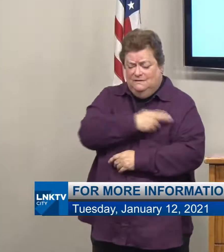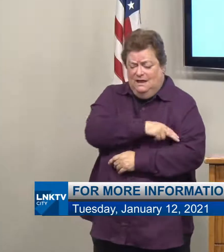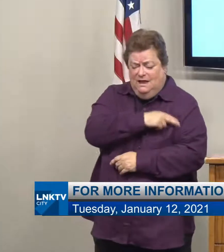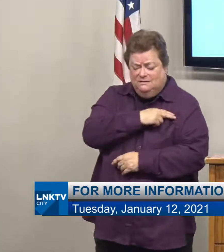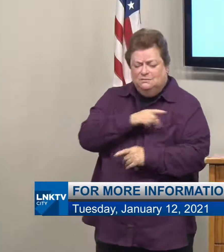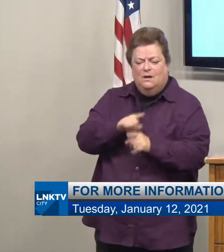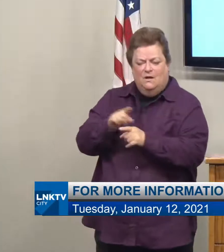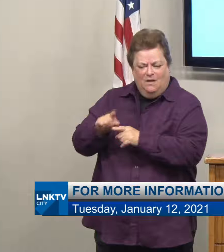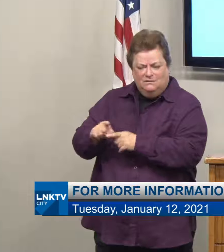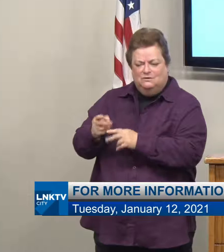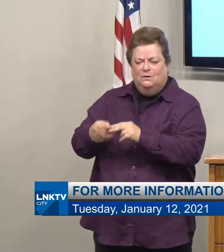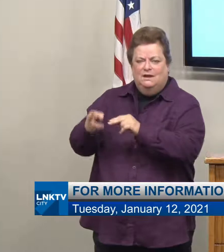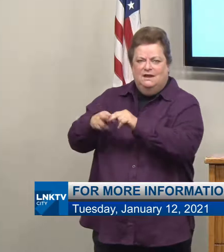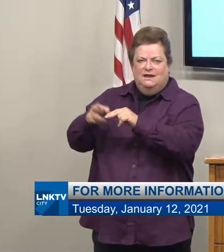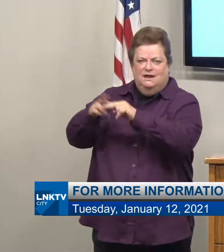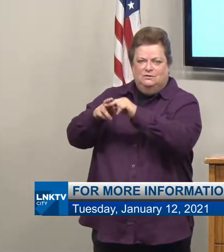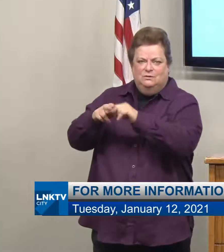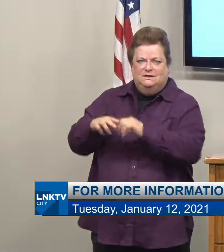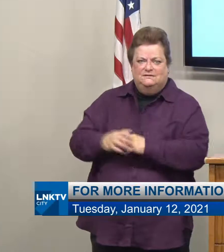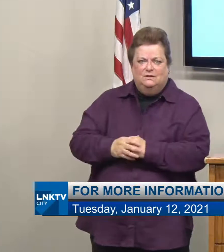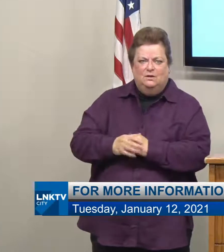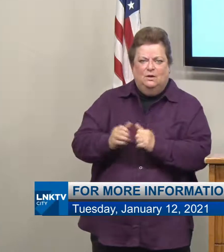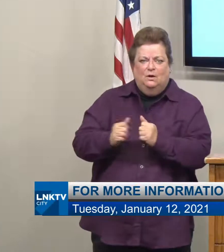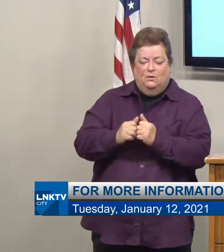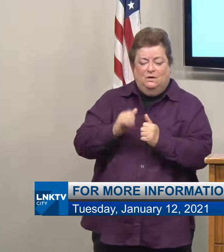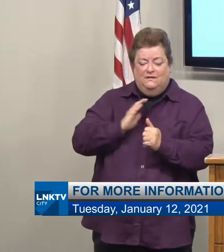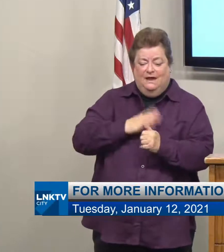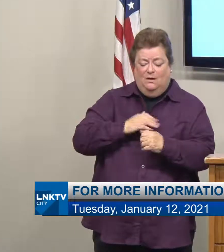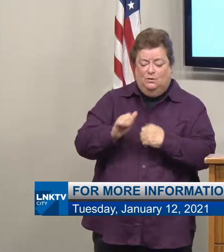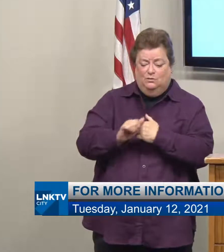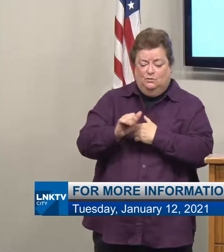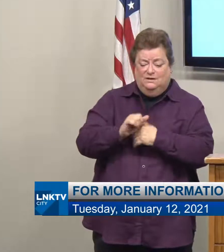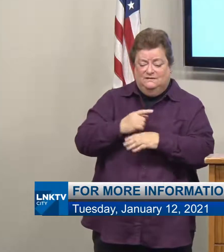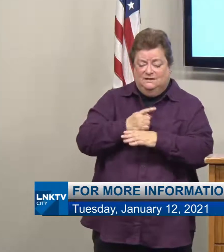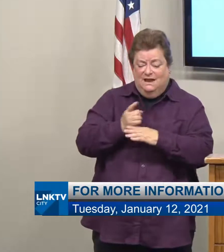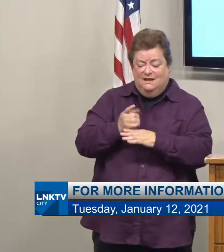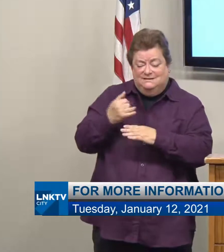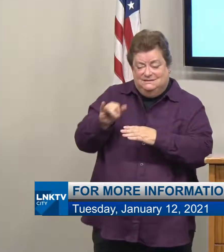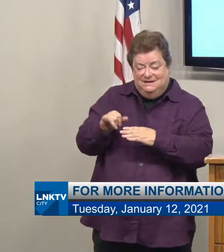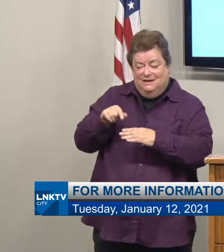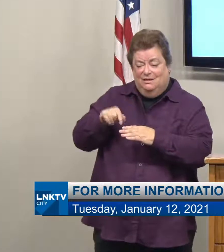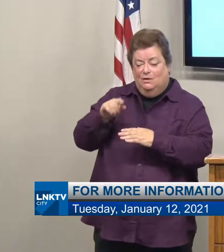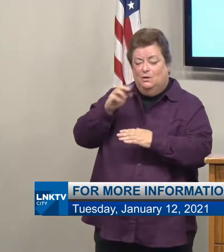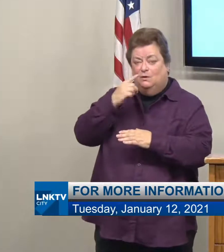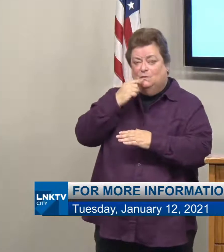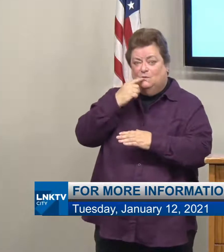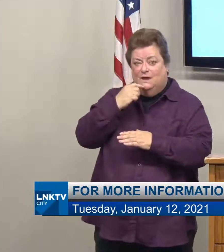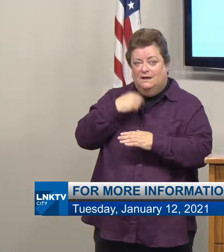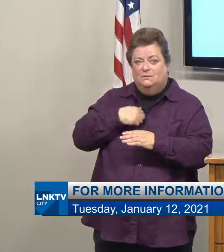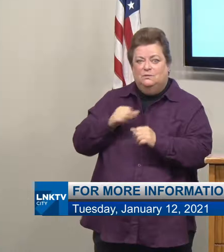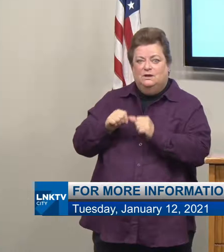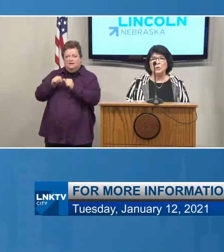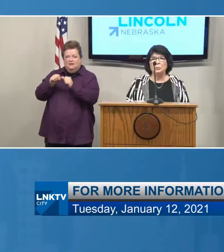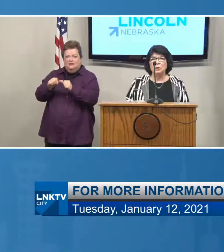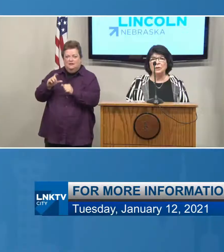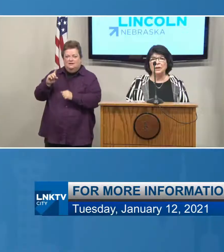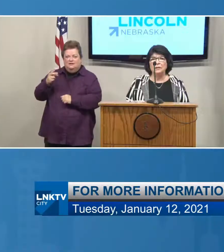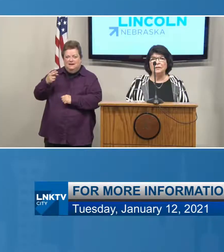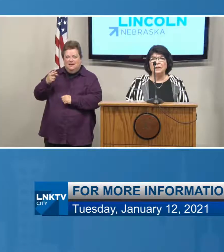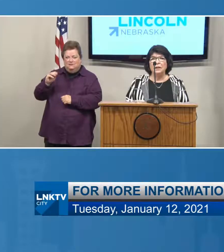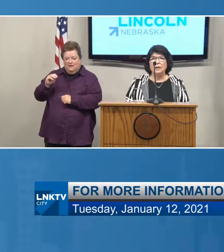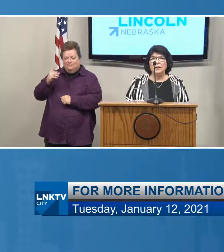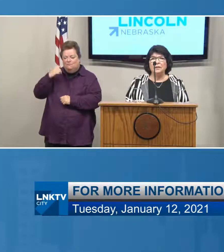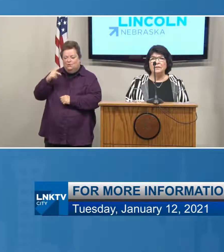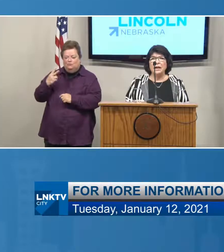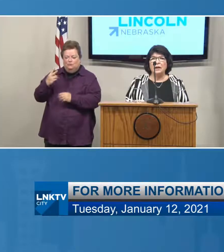also increasing. With the COVID-19 risk dial remaining in red, we are extending our directed health measure for 2 more